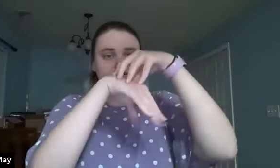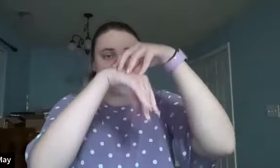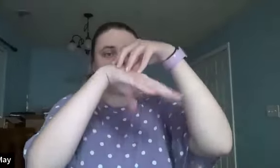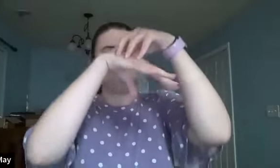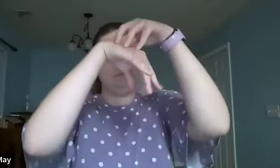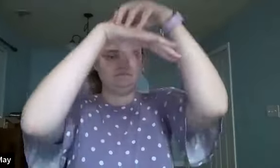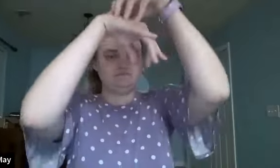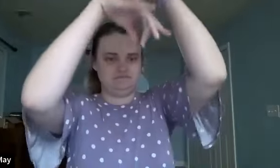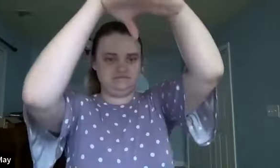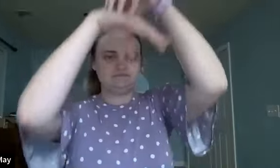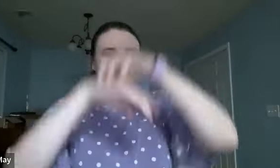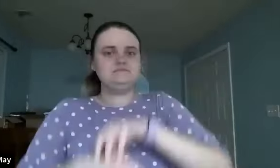octopus.